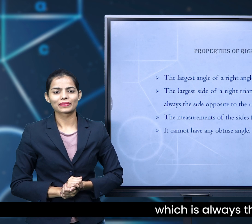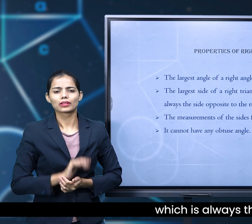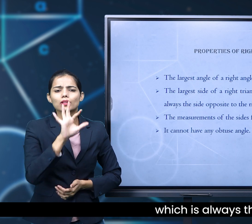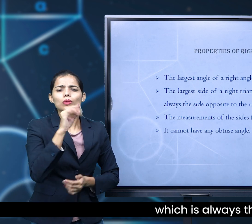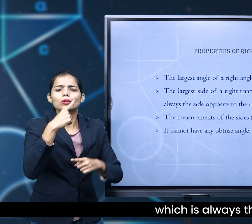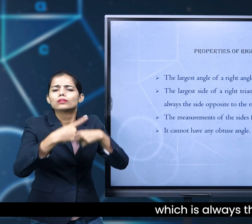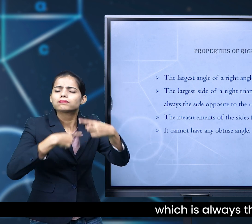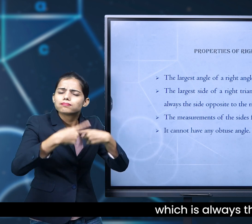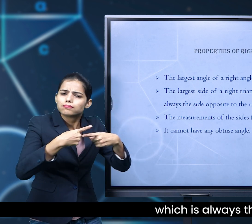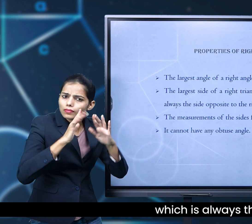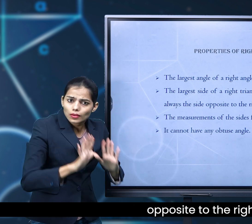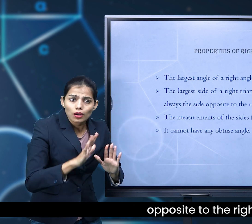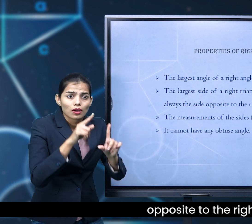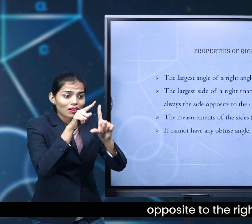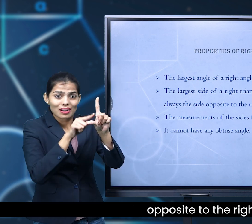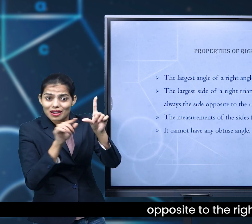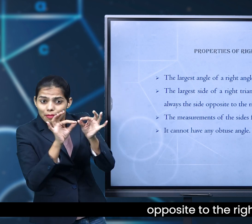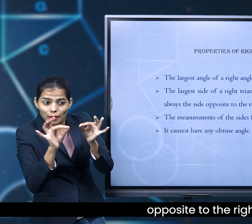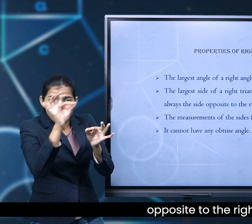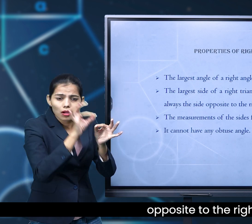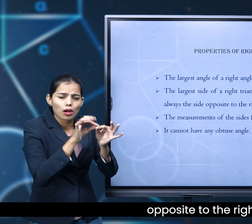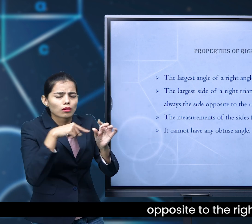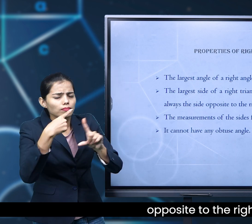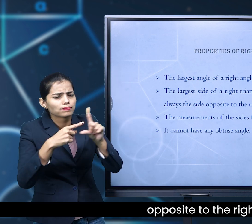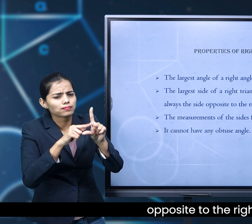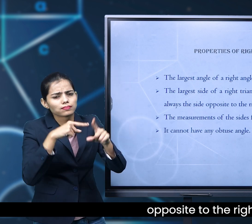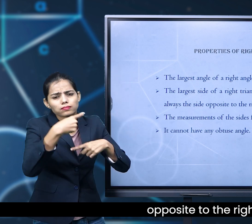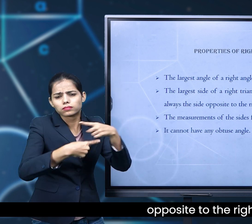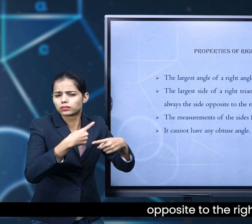which is always the side opposite to the right angle.